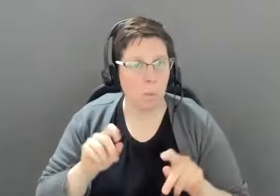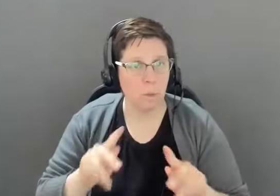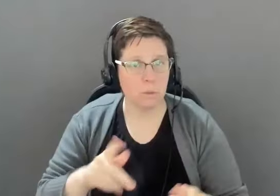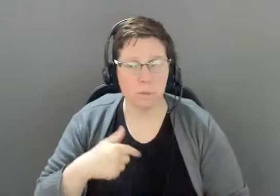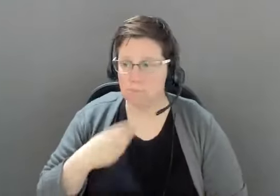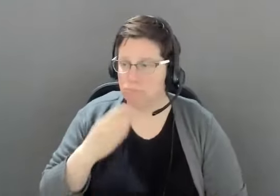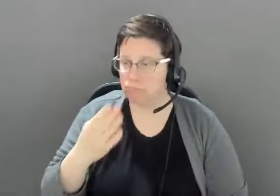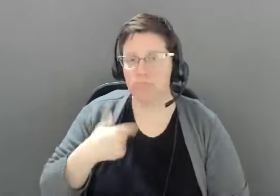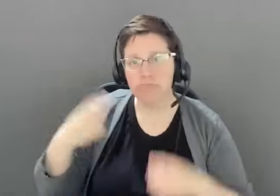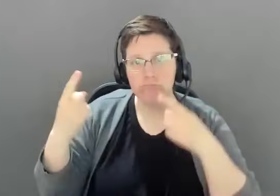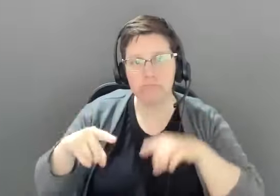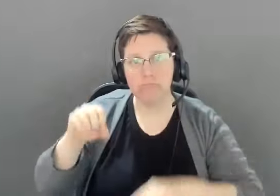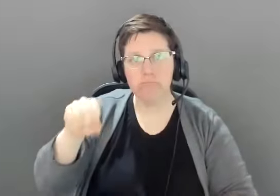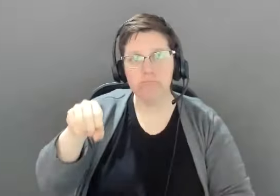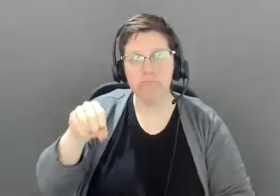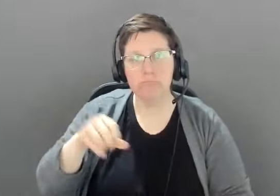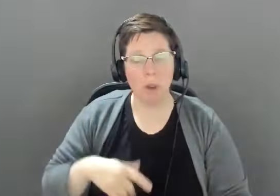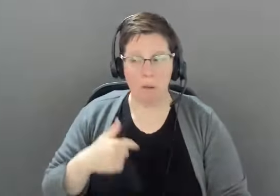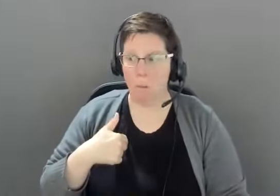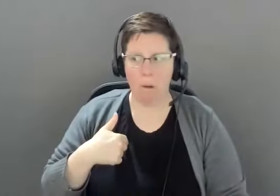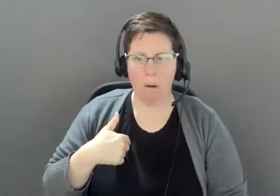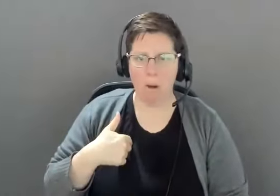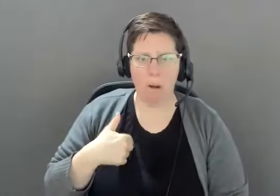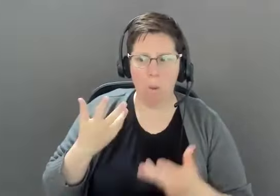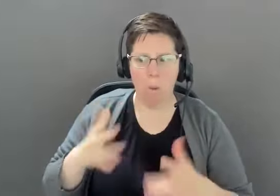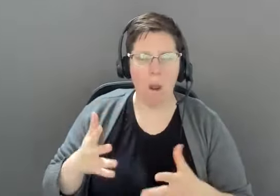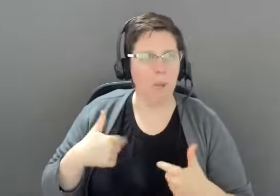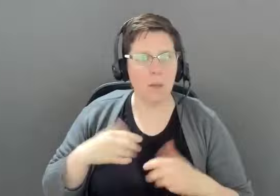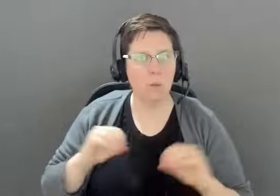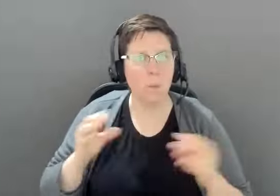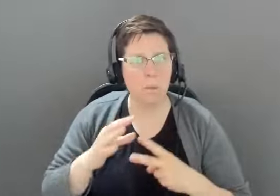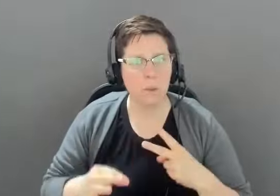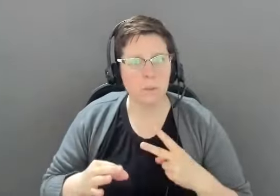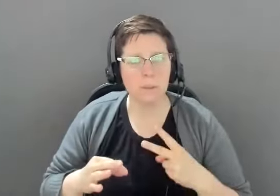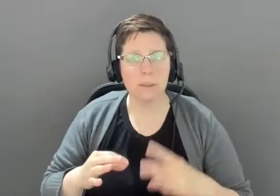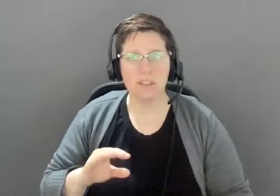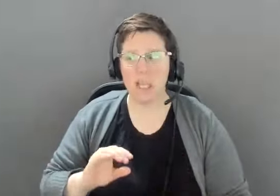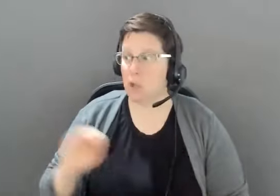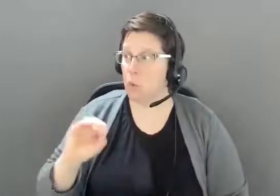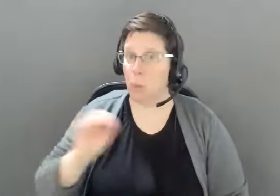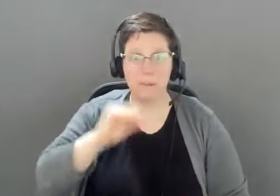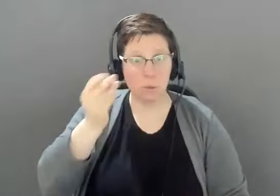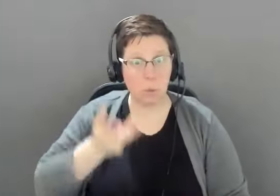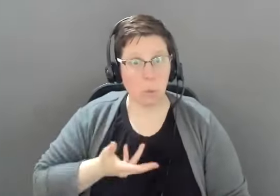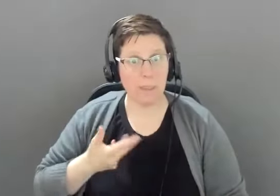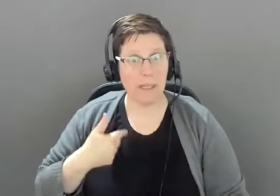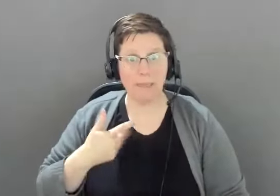that it wasn't something that I wanted. And I wasn't actually formally told that I had a restriction on my